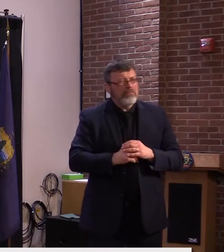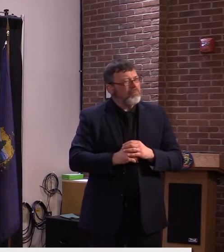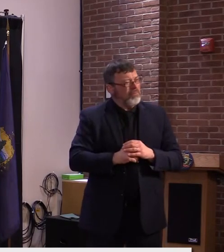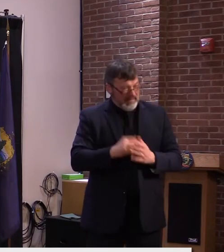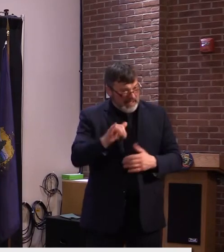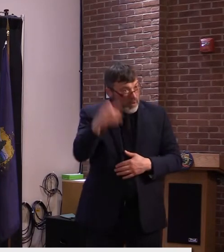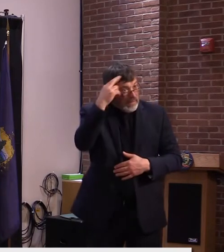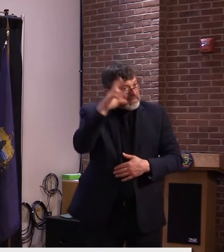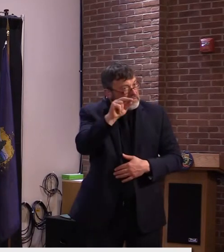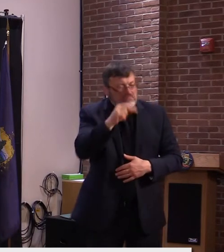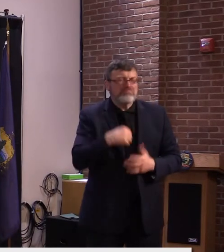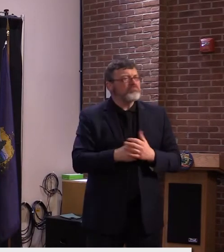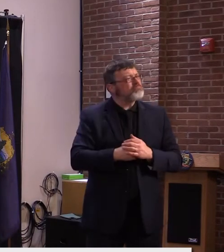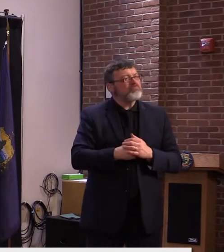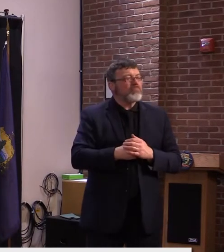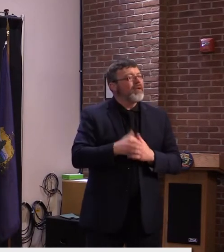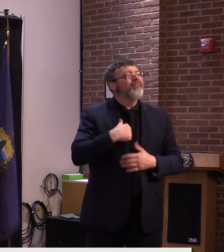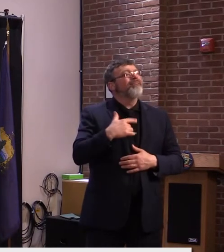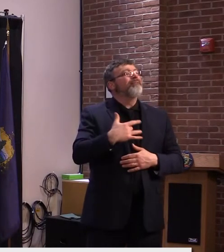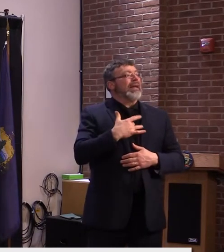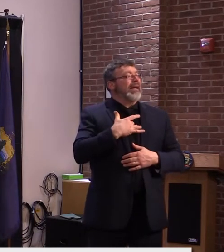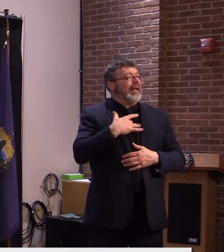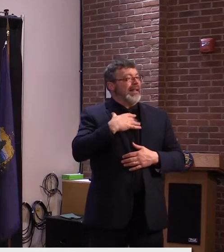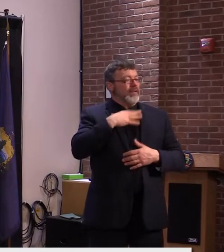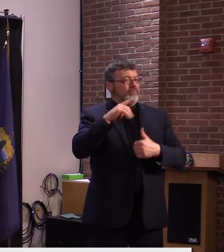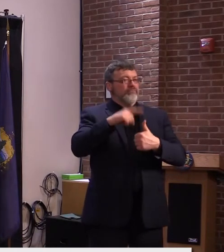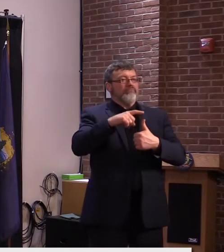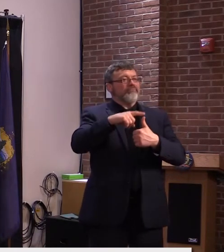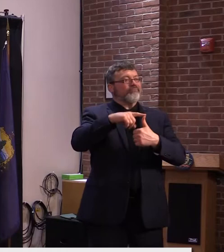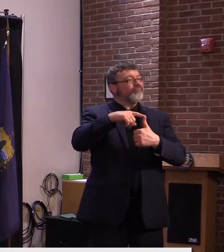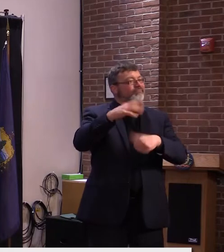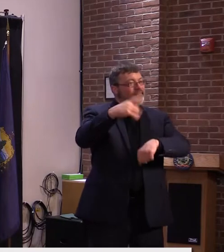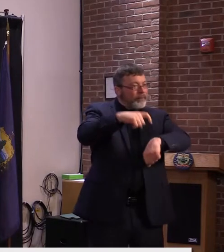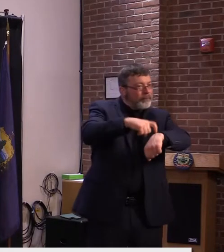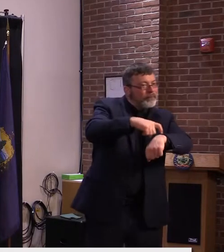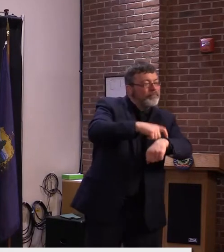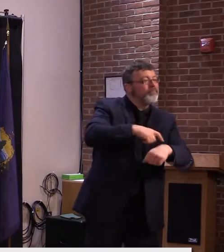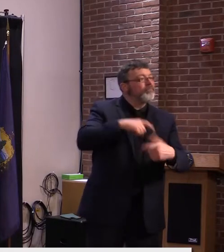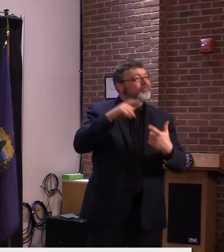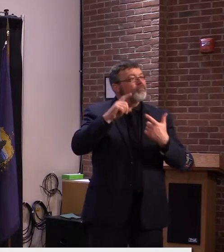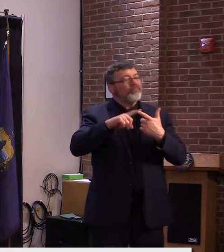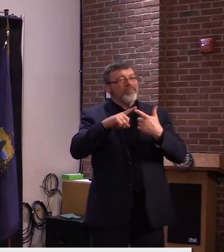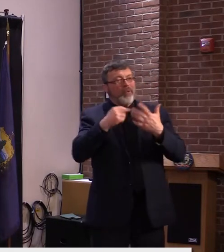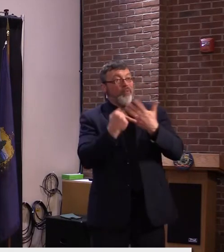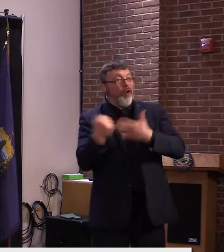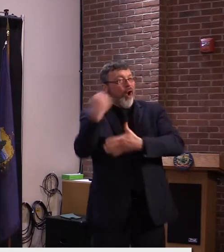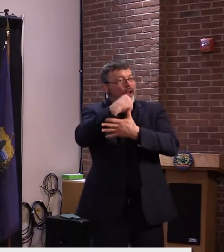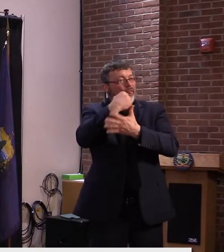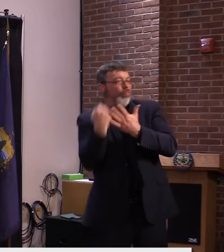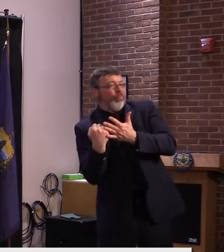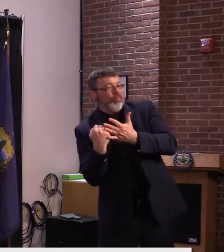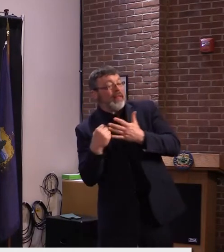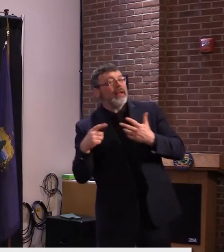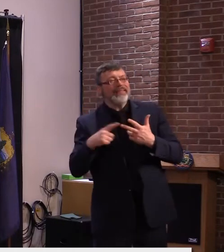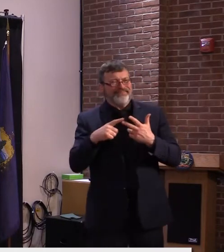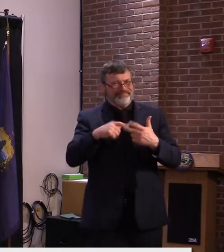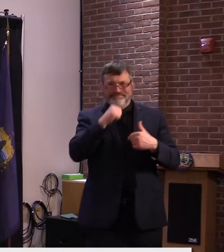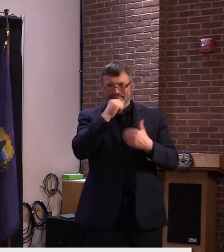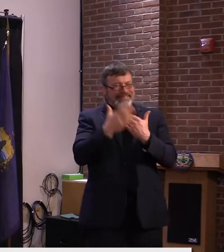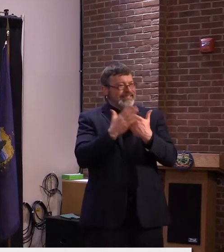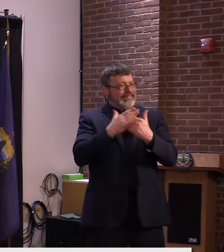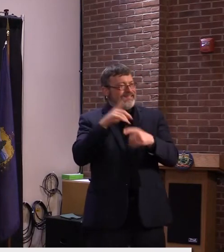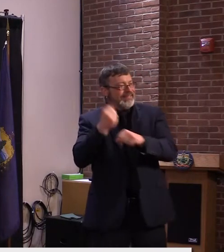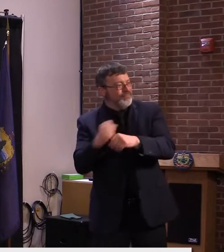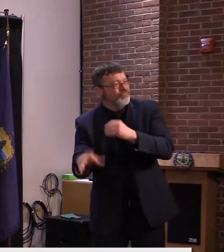it. It's more likely issues of time or not prioritizing or inconvenience. Well,